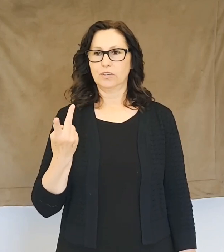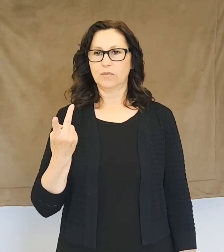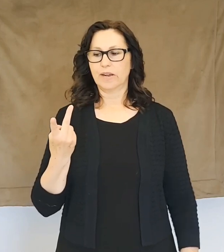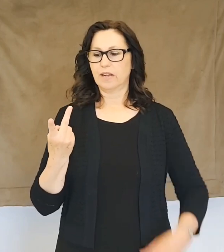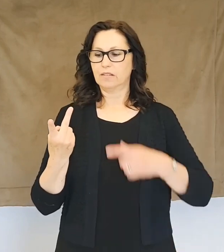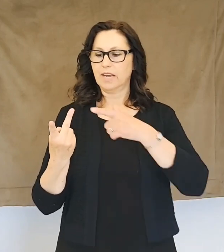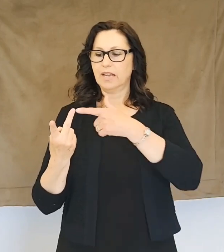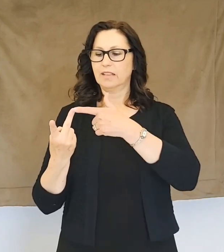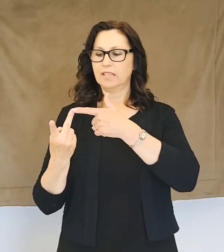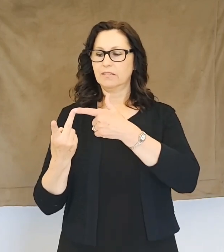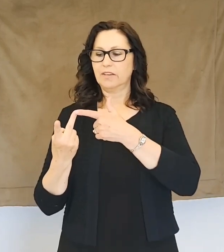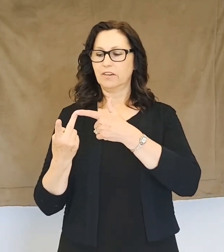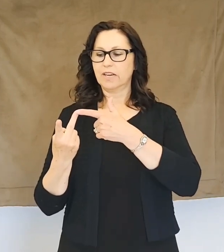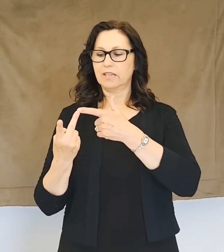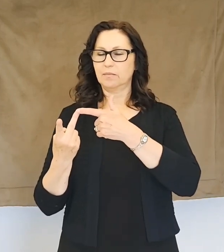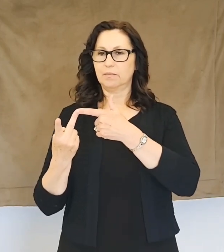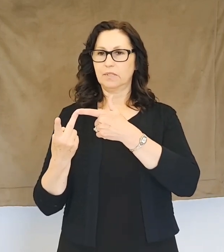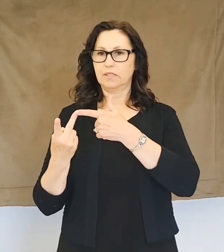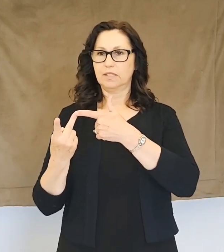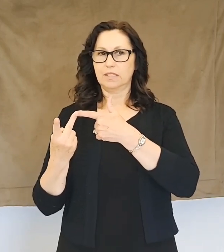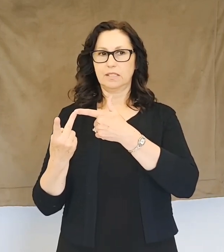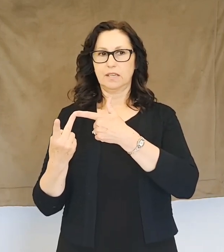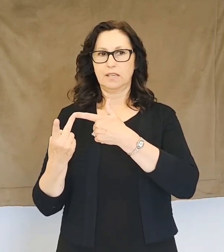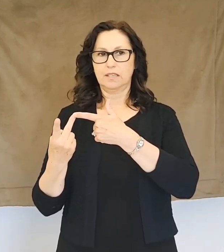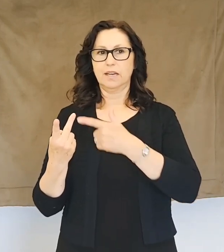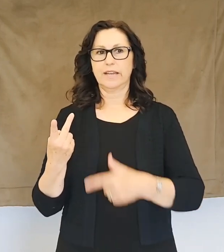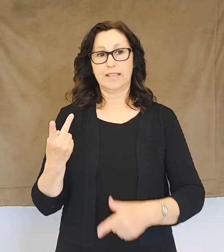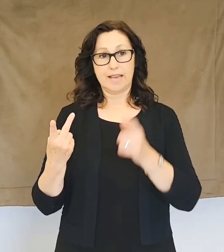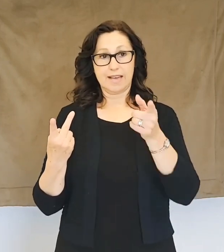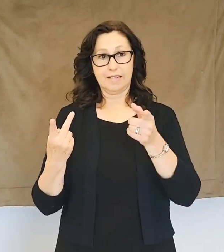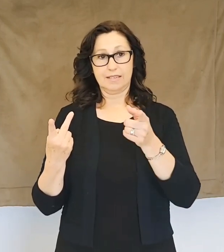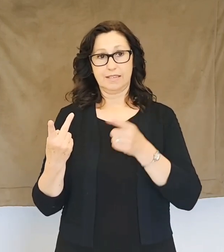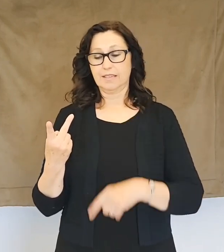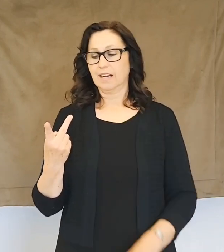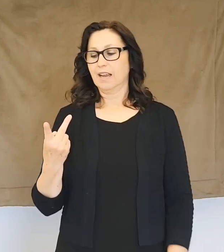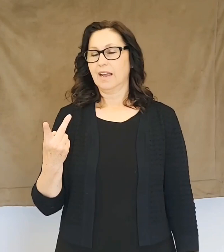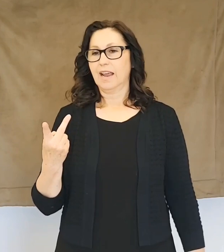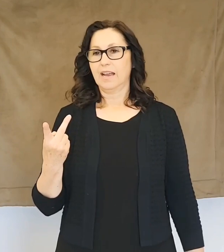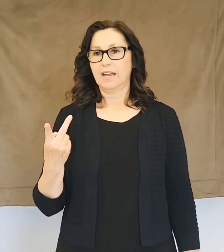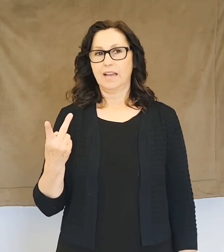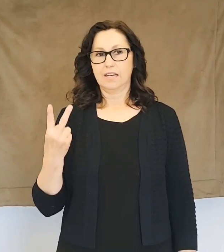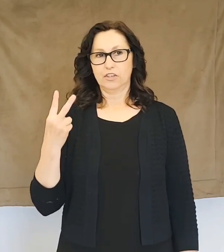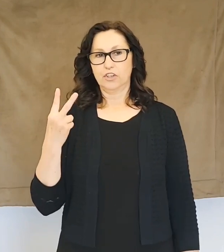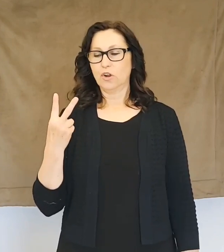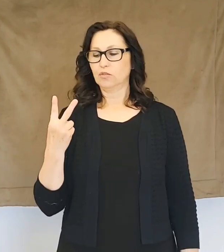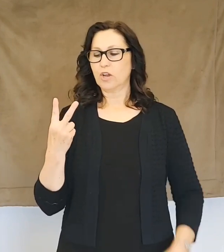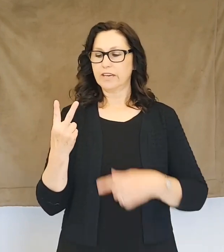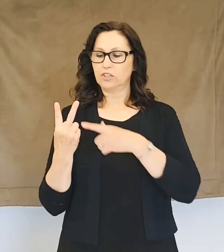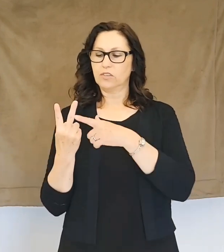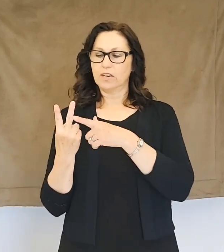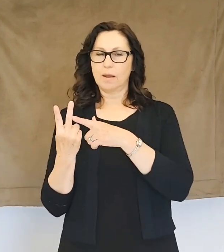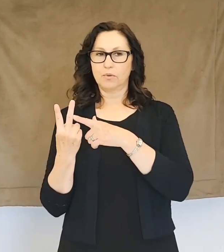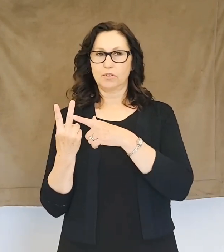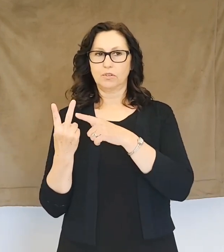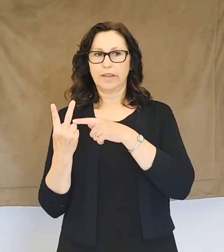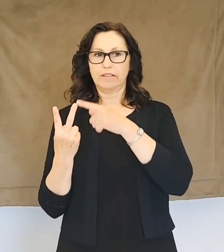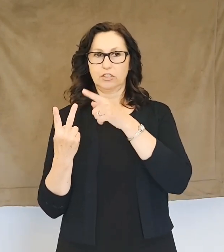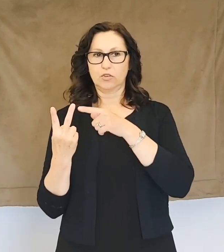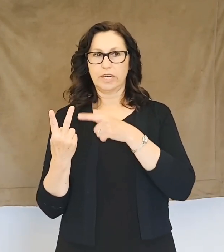it around. This finger kind of sticks, yeah, like that. You don't try to do the number 2 like straight